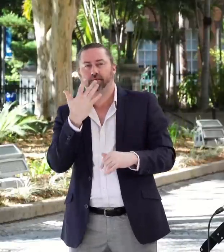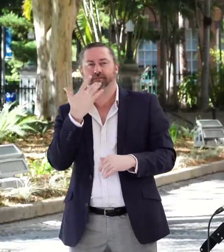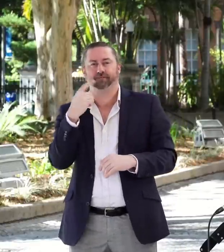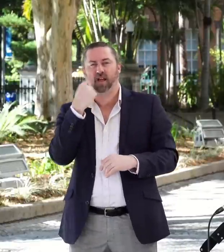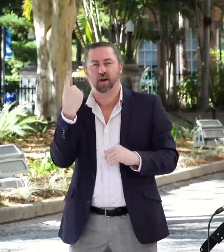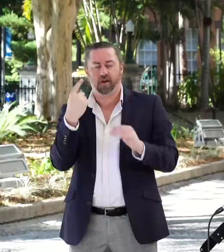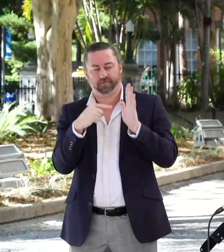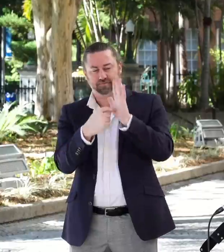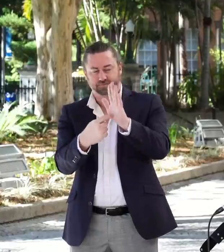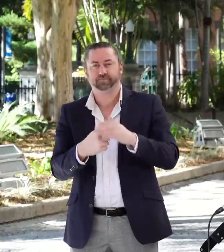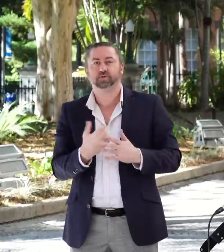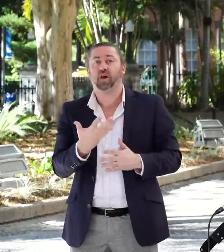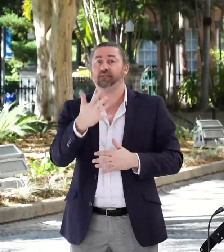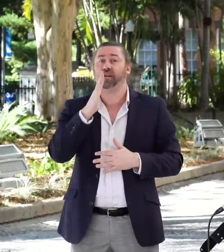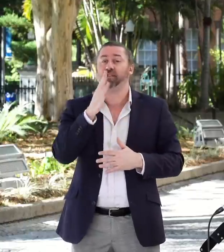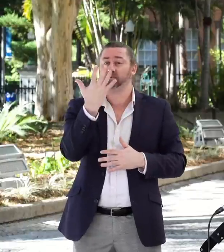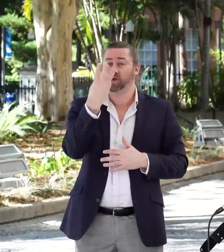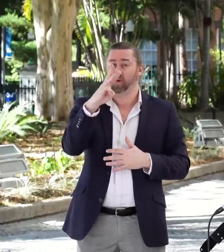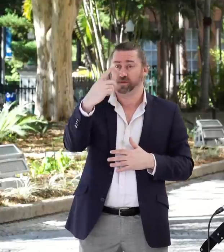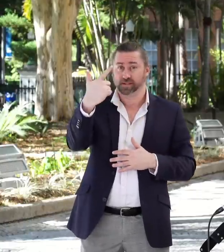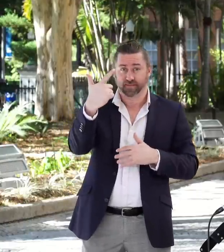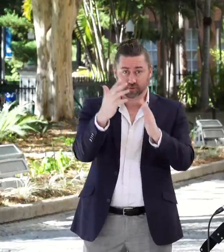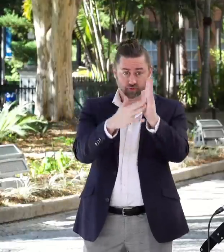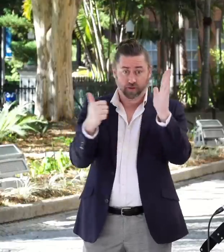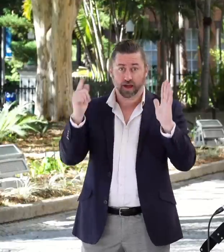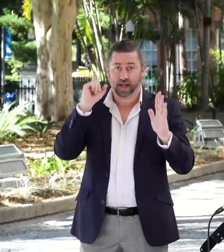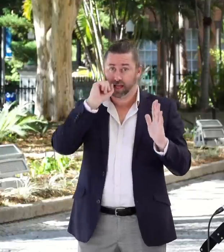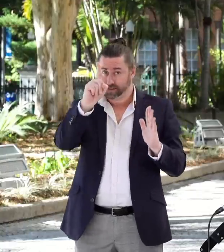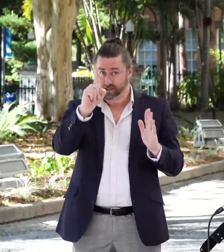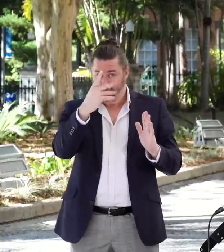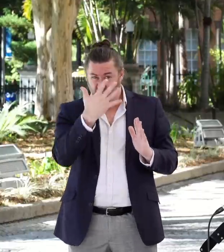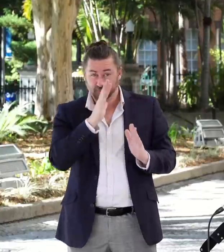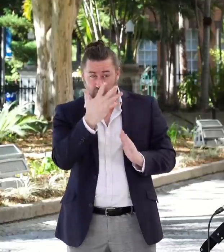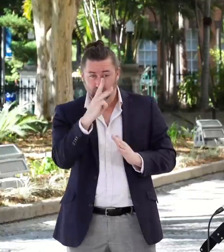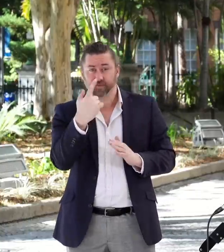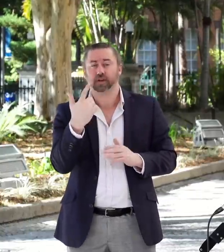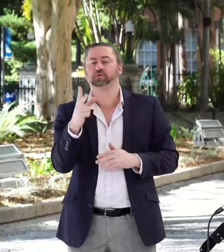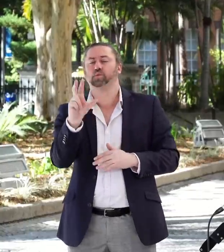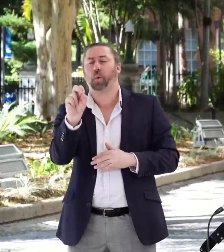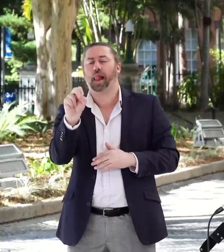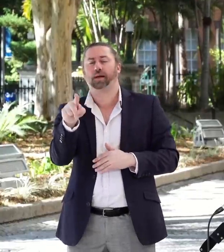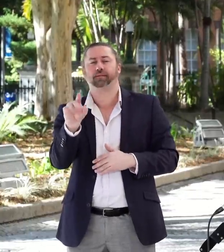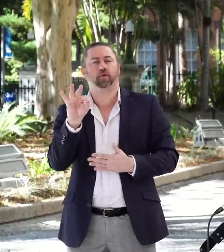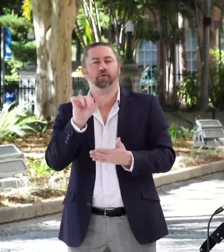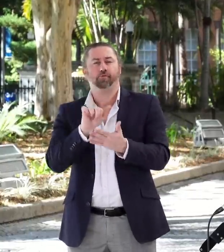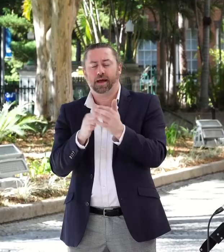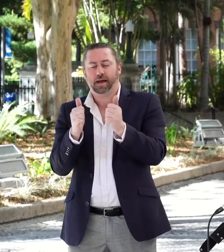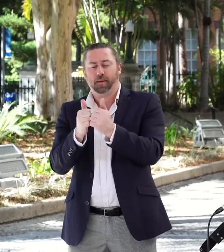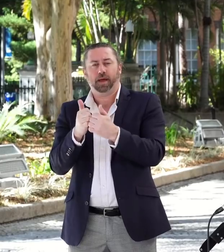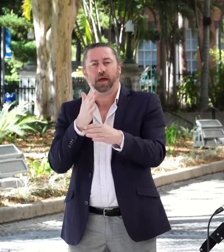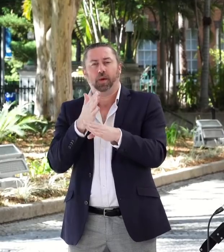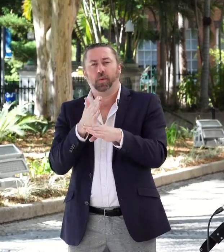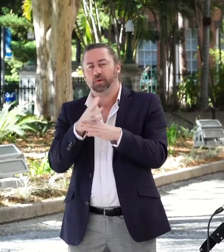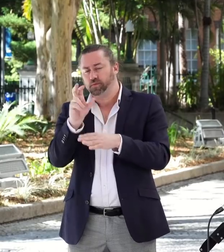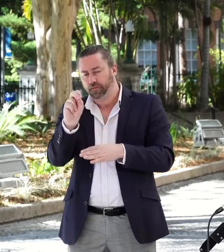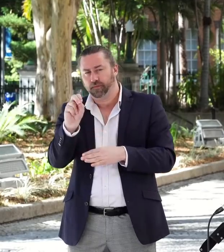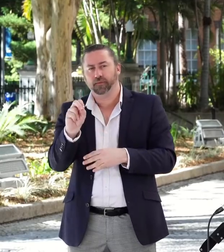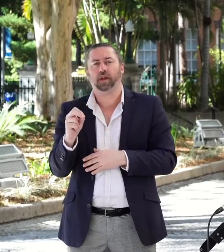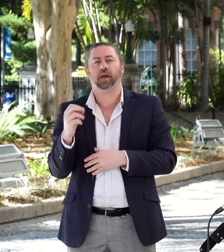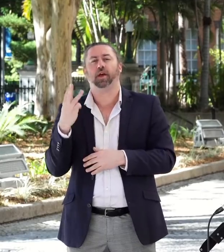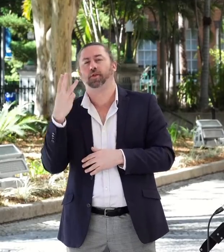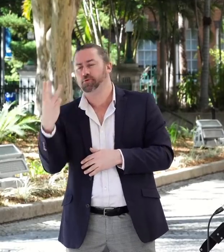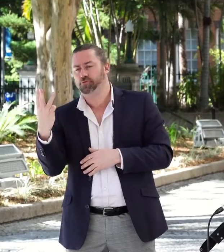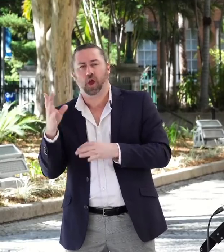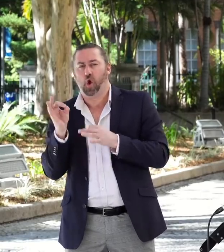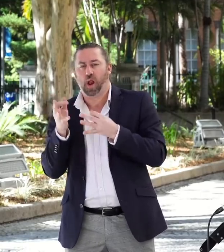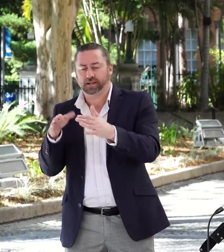we intercepted 537 yesterday, 12 did not have the appropriate paperwork, and three were refused